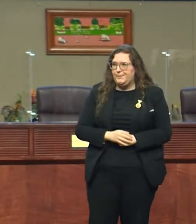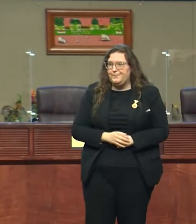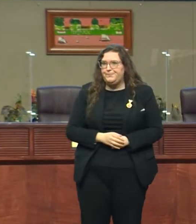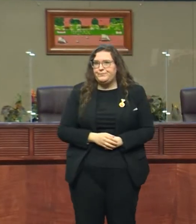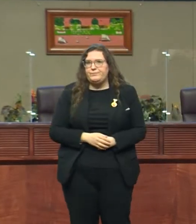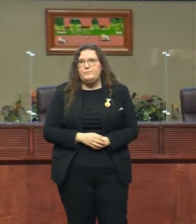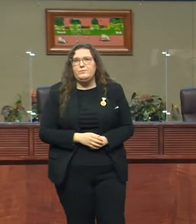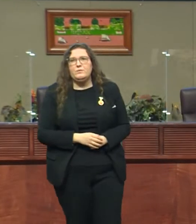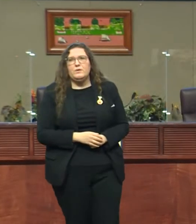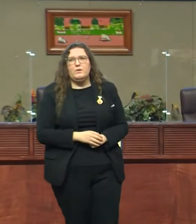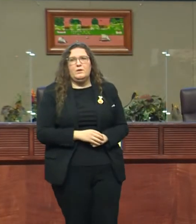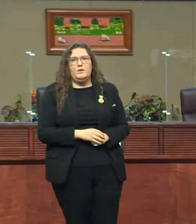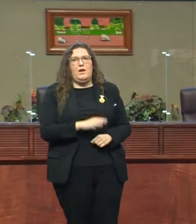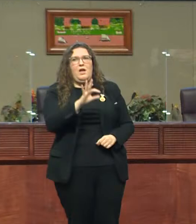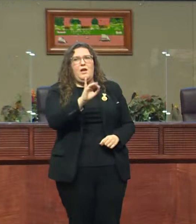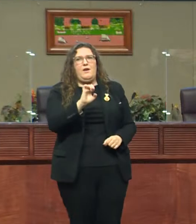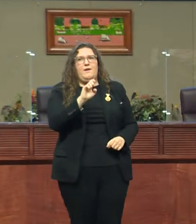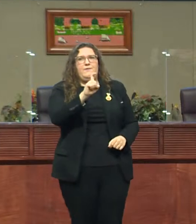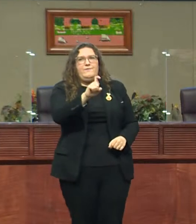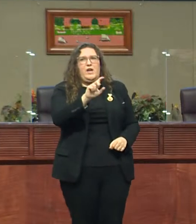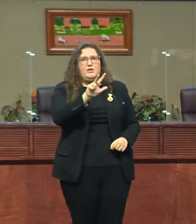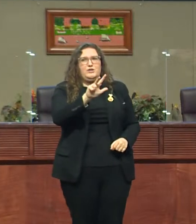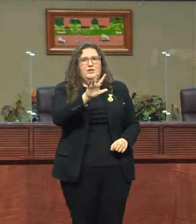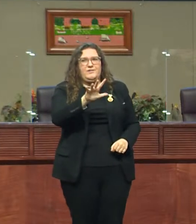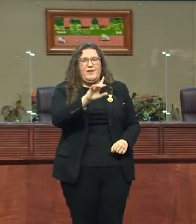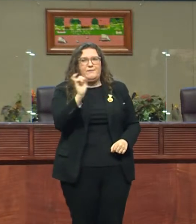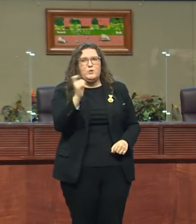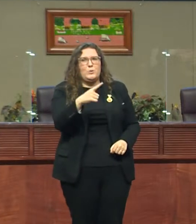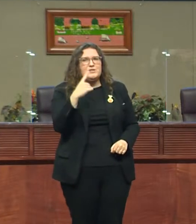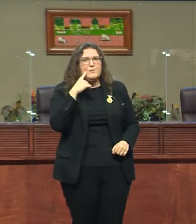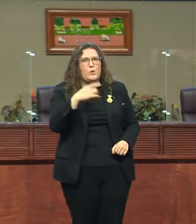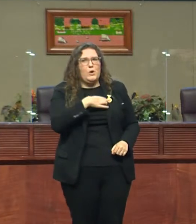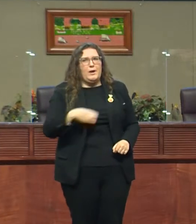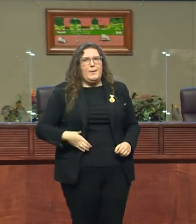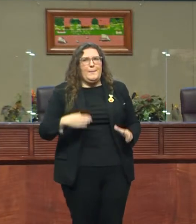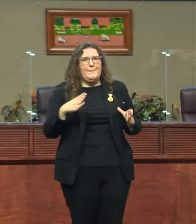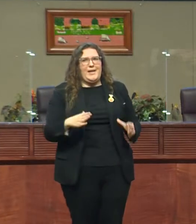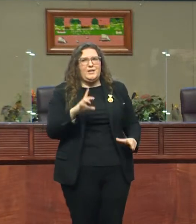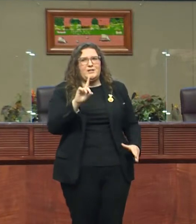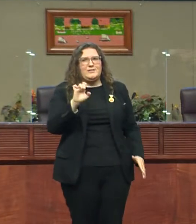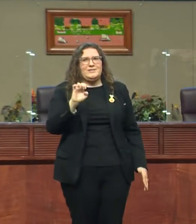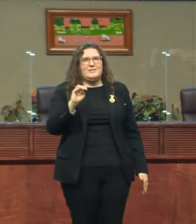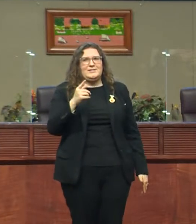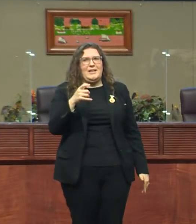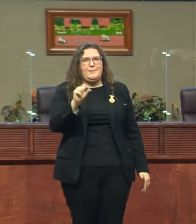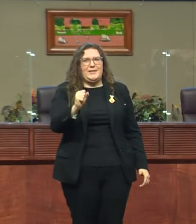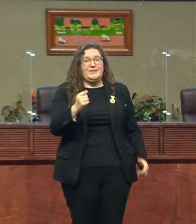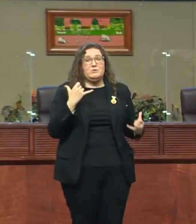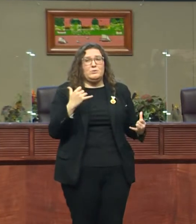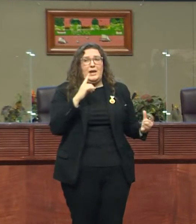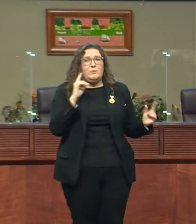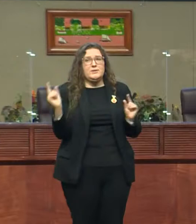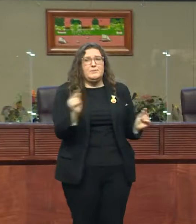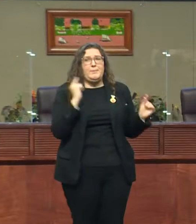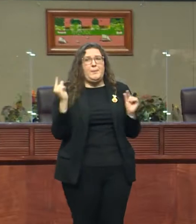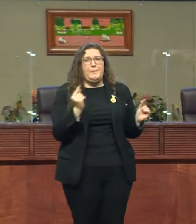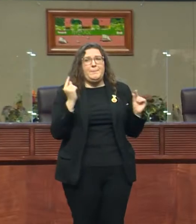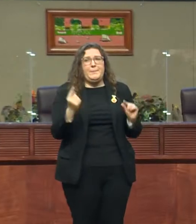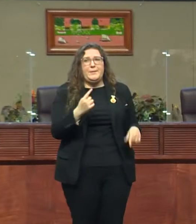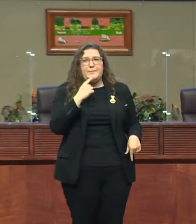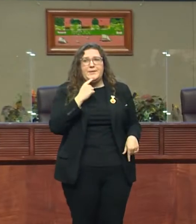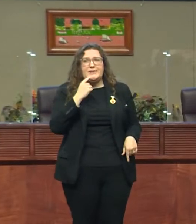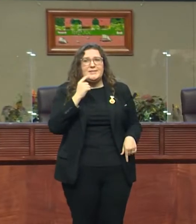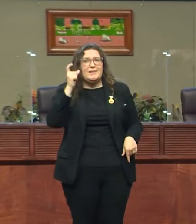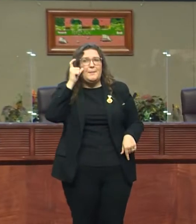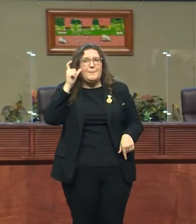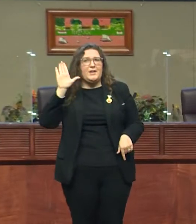Lara Greenberg, Fox 35. This question is for Mayor Demings. There's been some chatter today, reports that the Biden administration